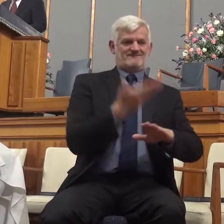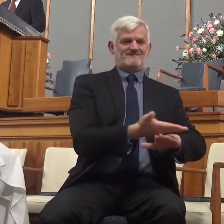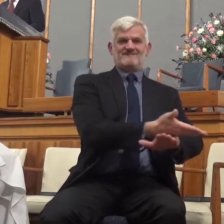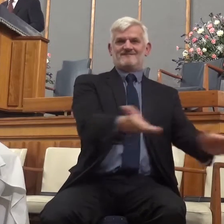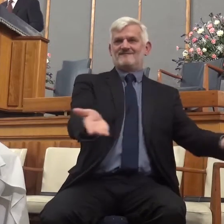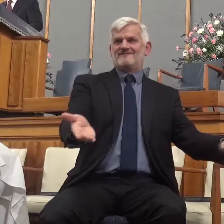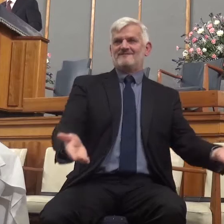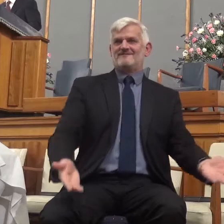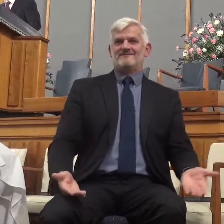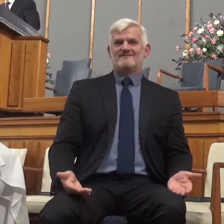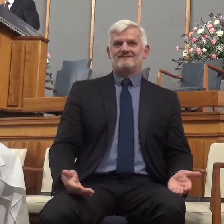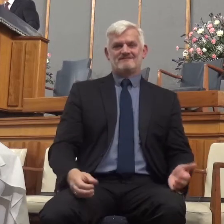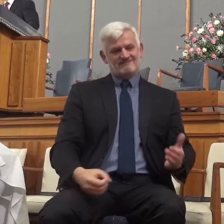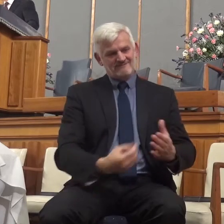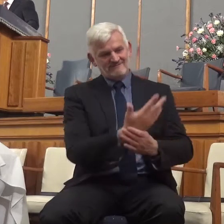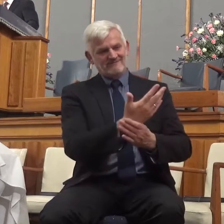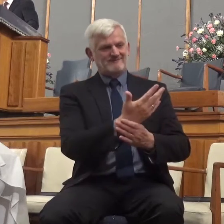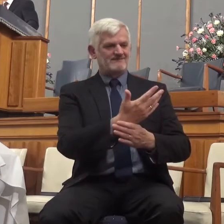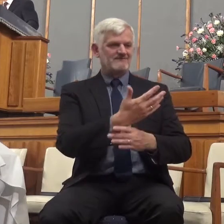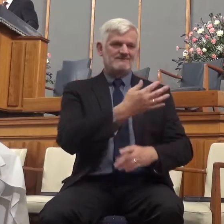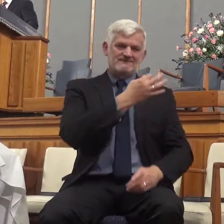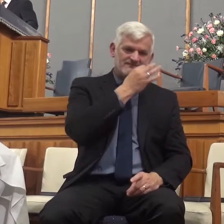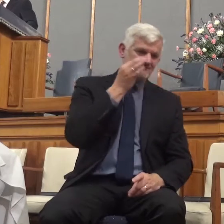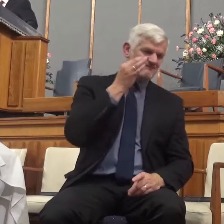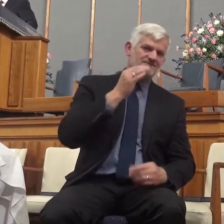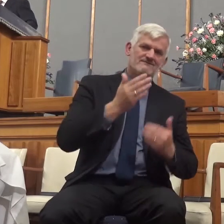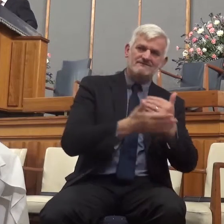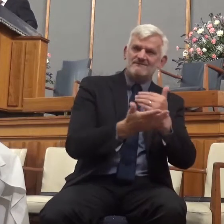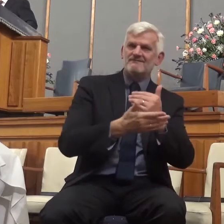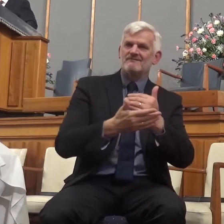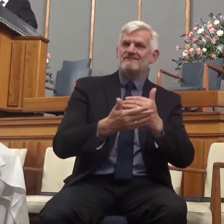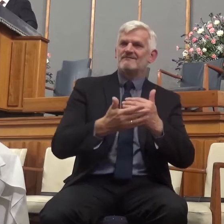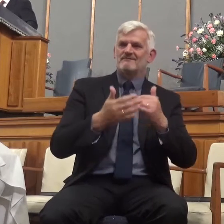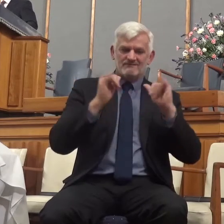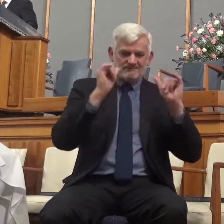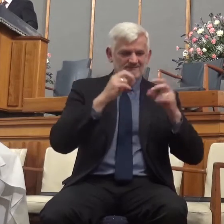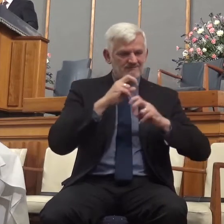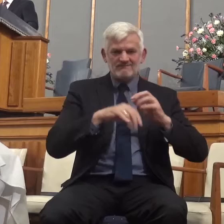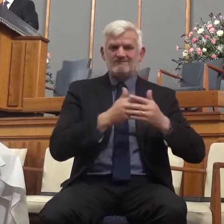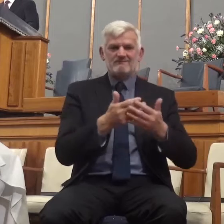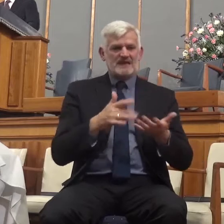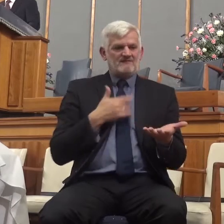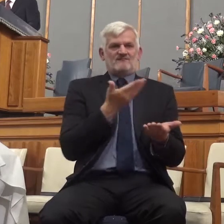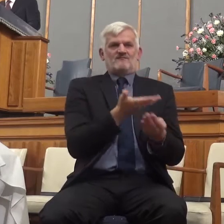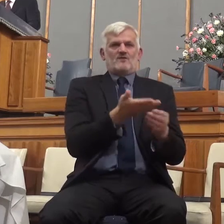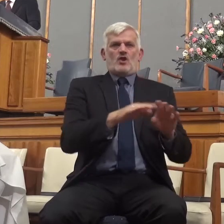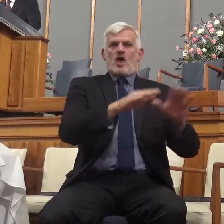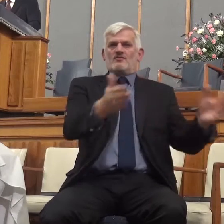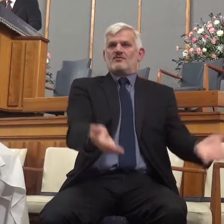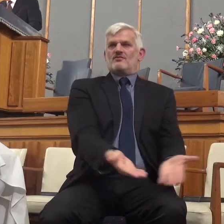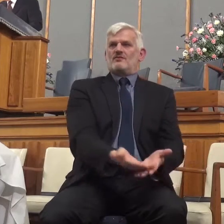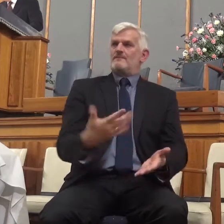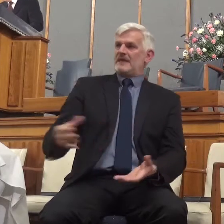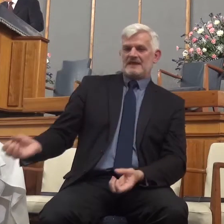and survive and have life and pursue their life on this earth. He provided and